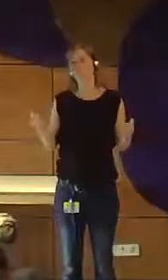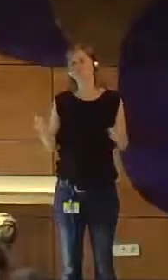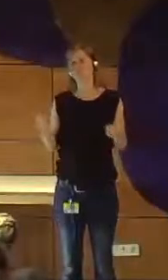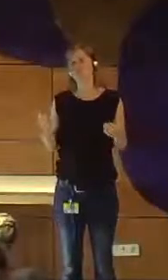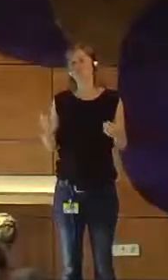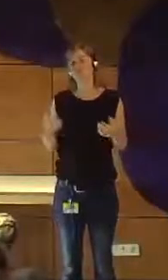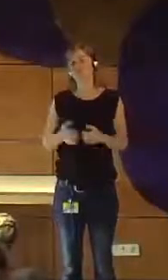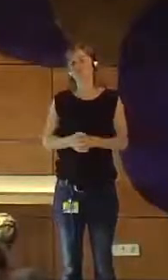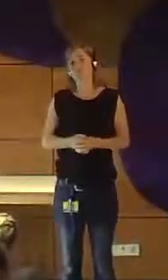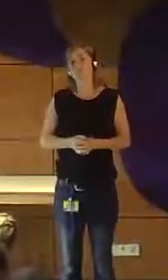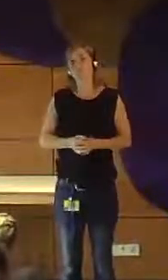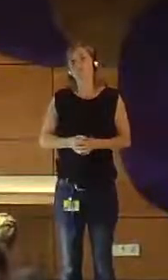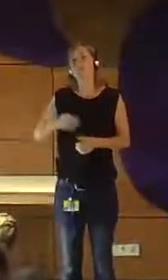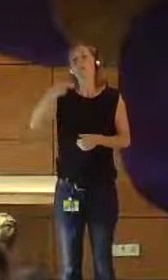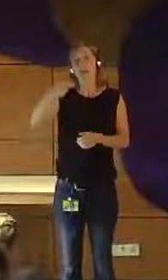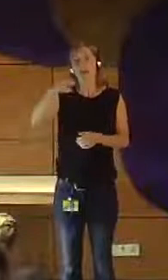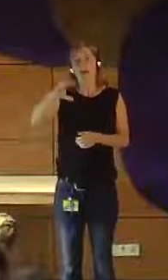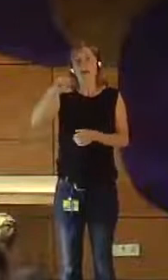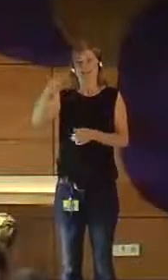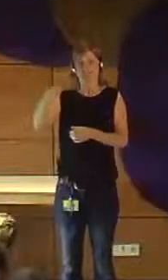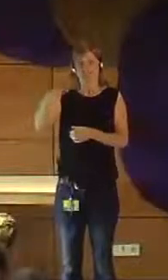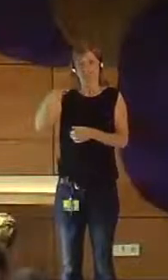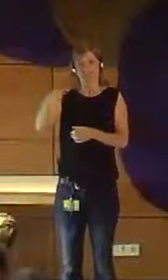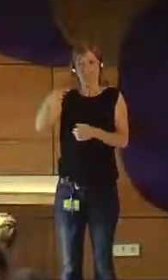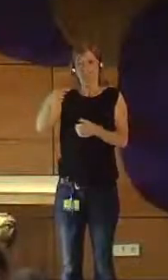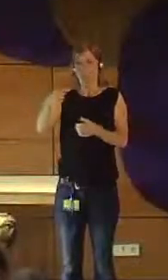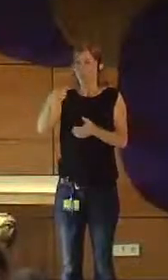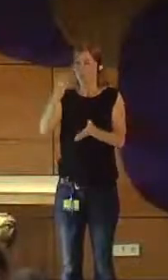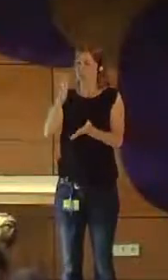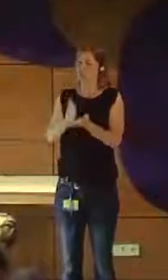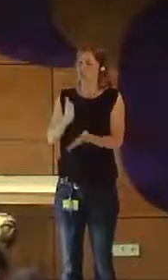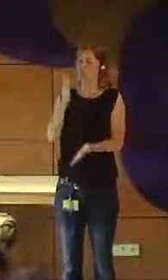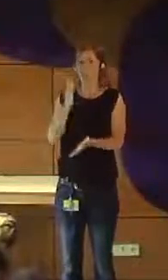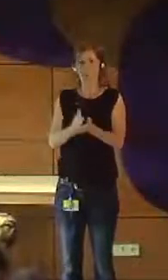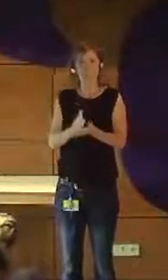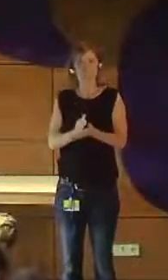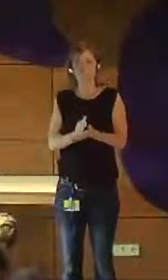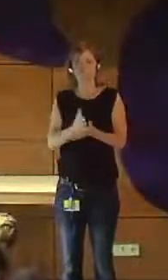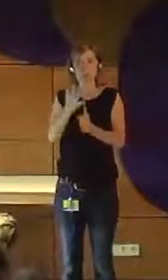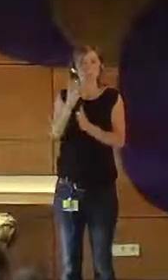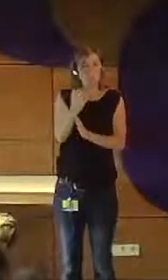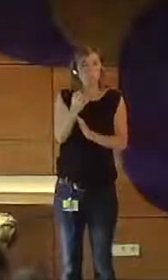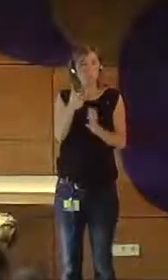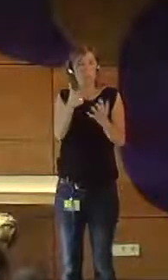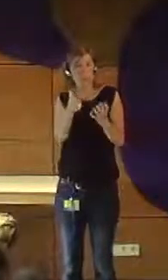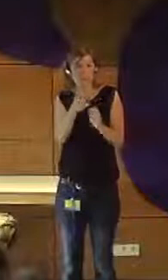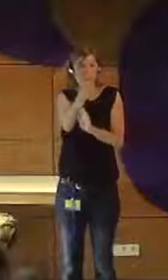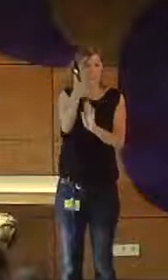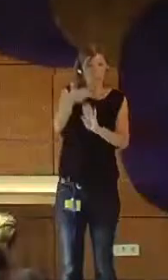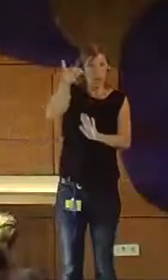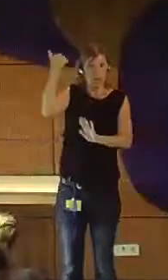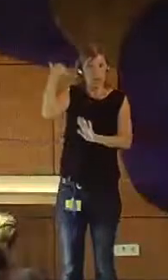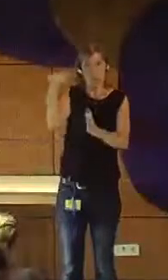HCG has been used for 50 or 60 years, so we have a very good